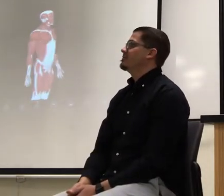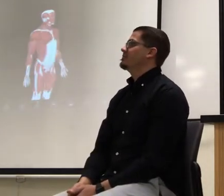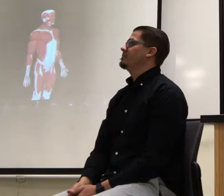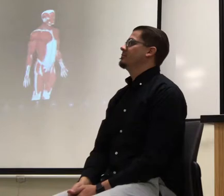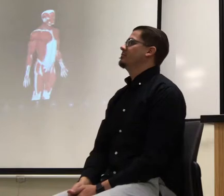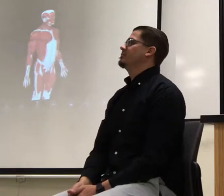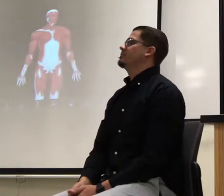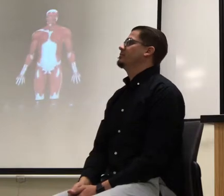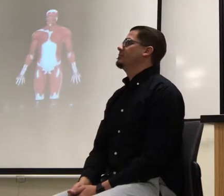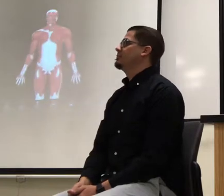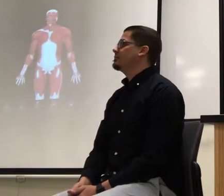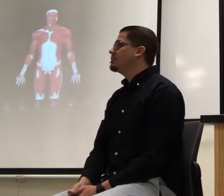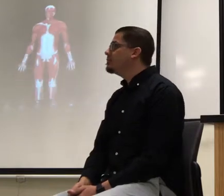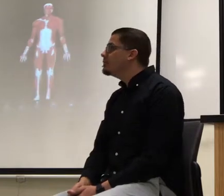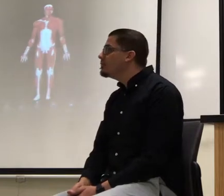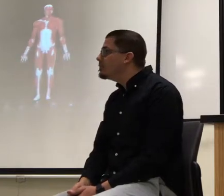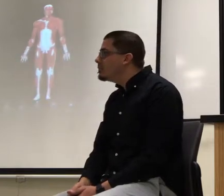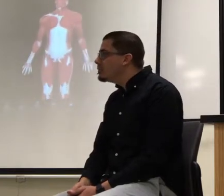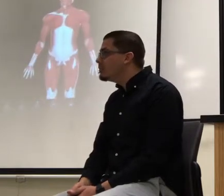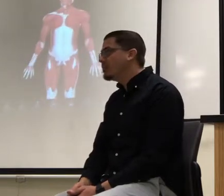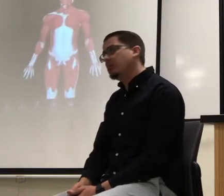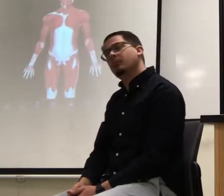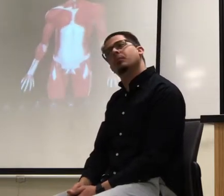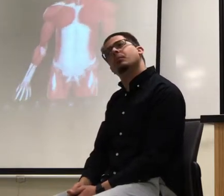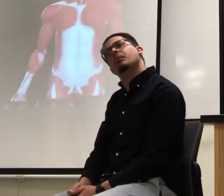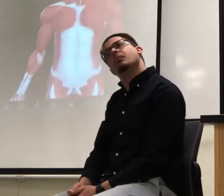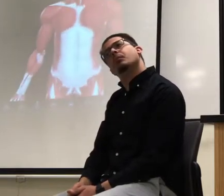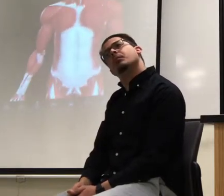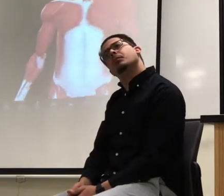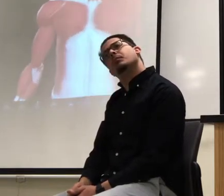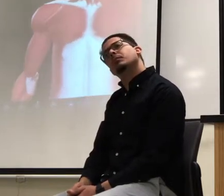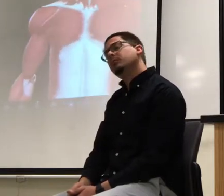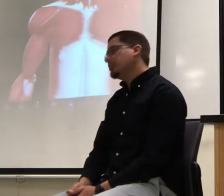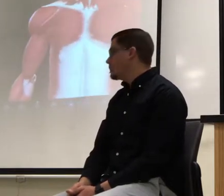Questions on deltoid, another three-part muscle.